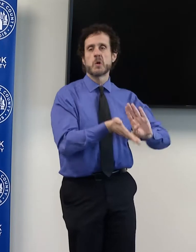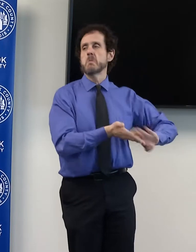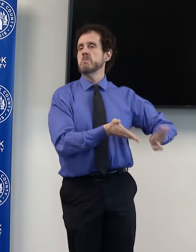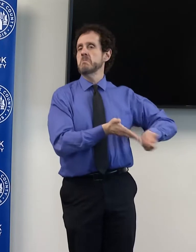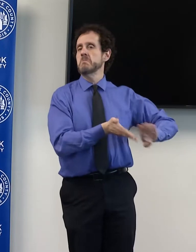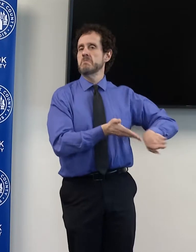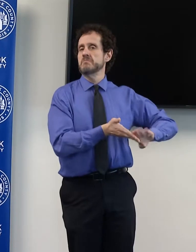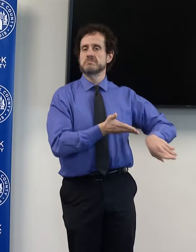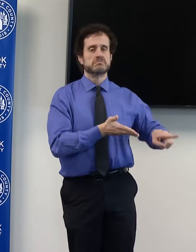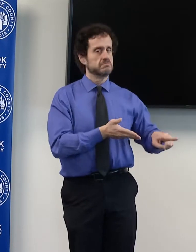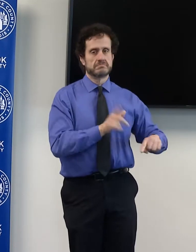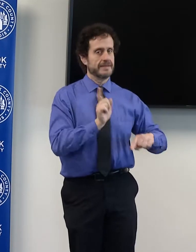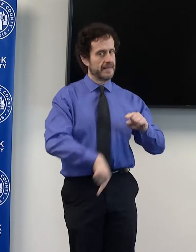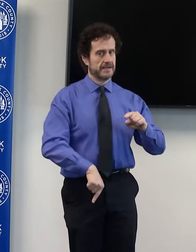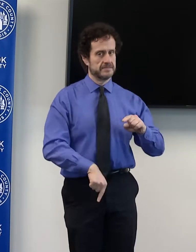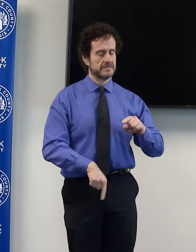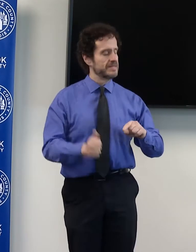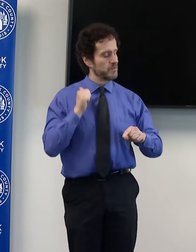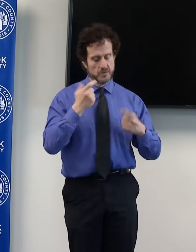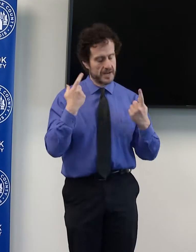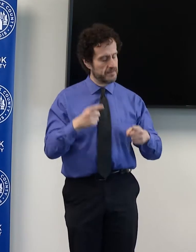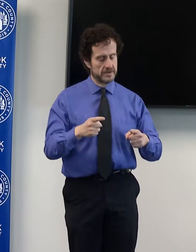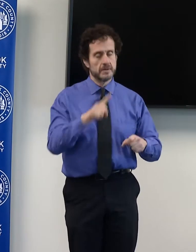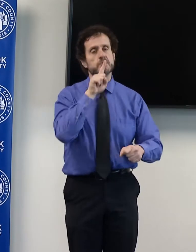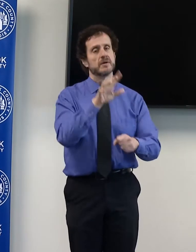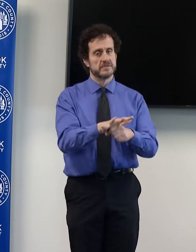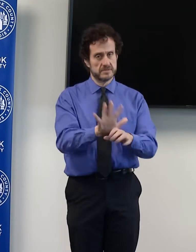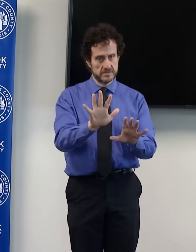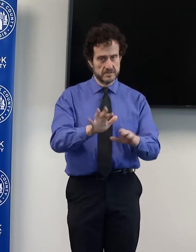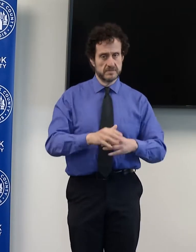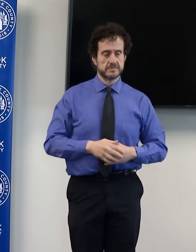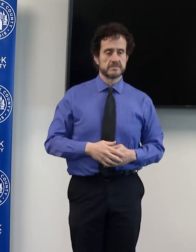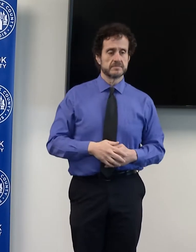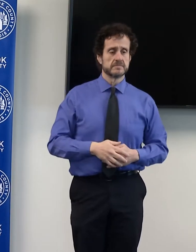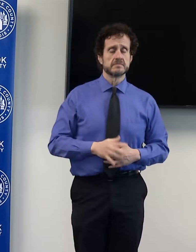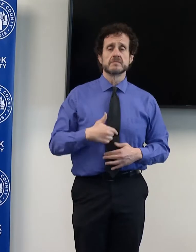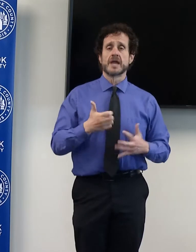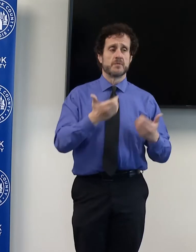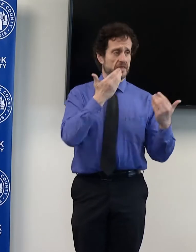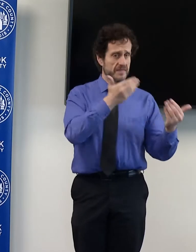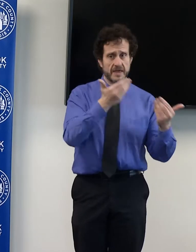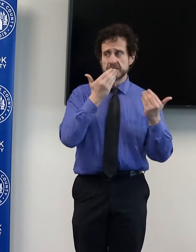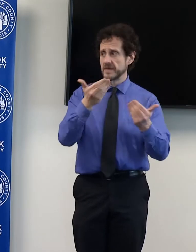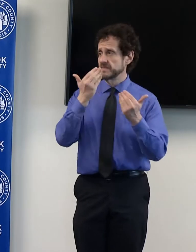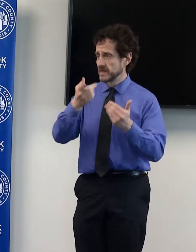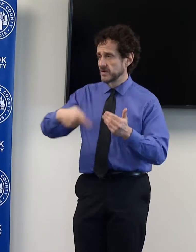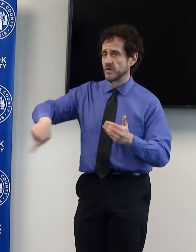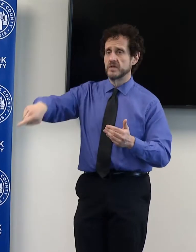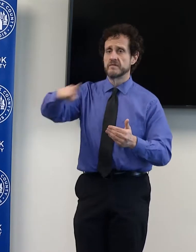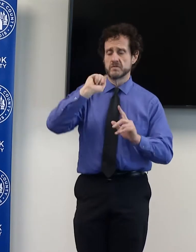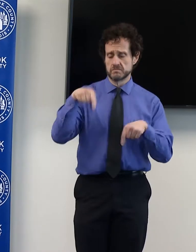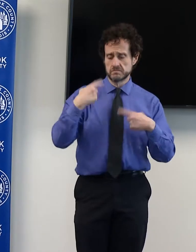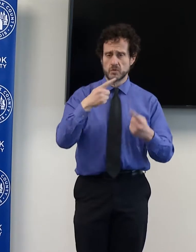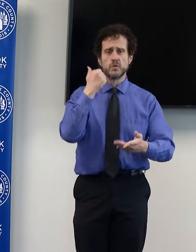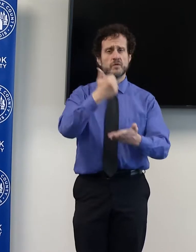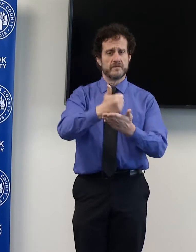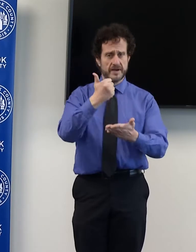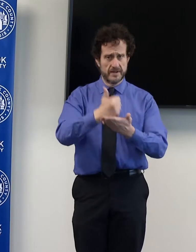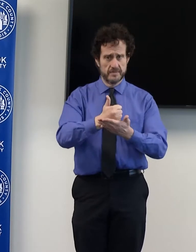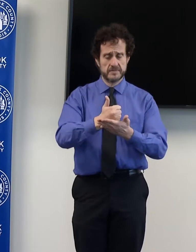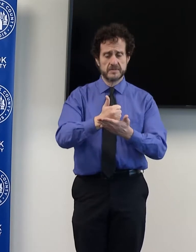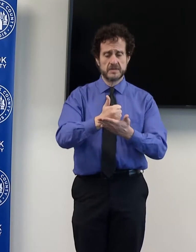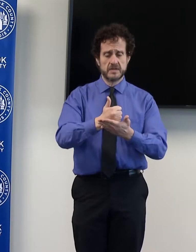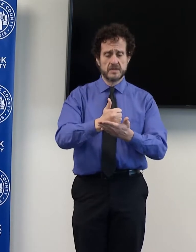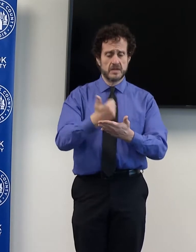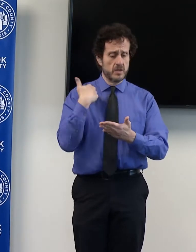people are going to be able to walk free. That's not going to happen. So I just want to thank everybody who's been so helpful throughout this. We don't